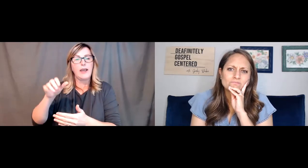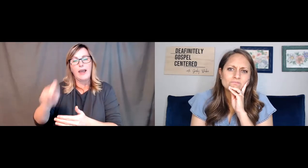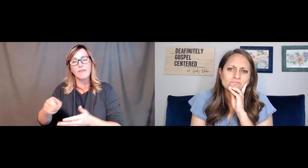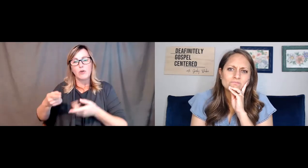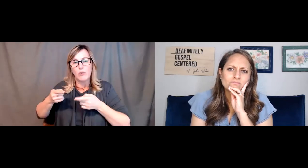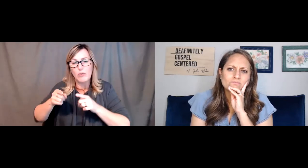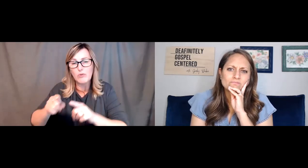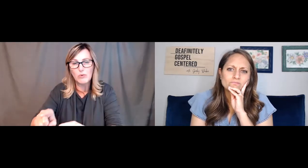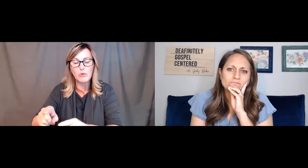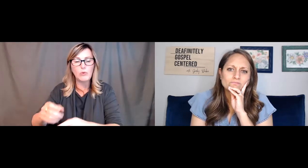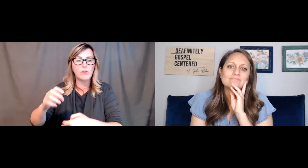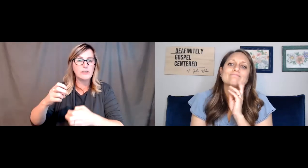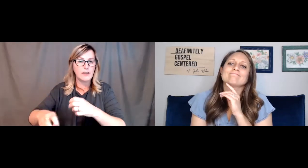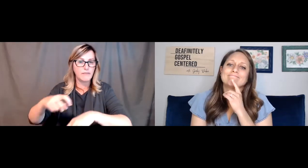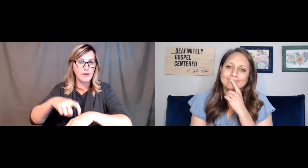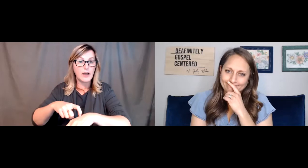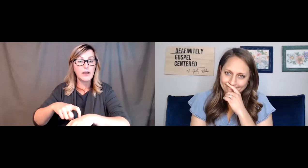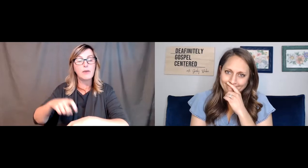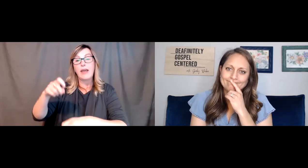And notice how we've become closer through that.